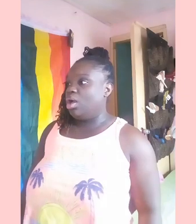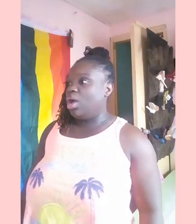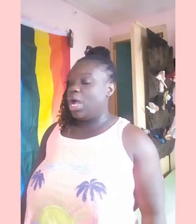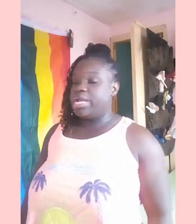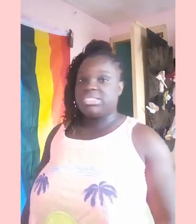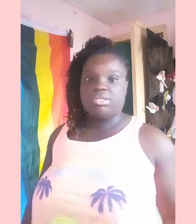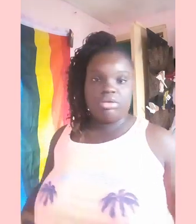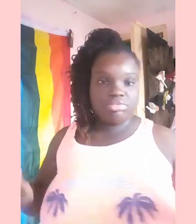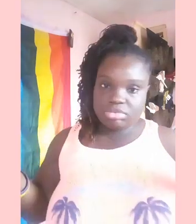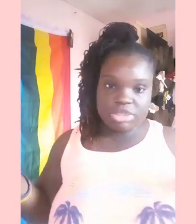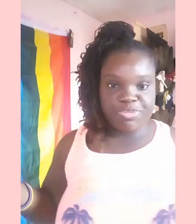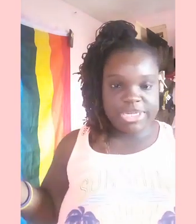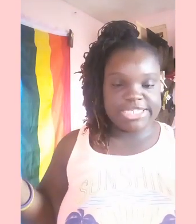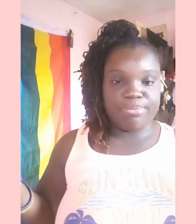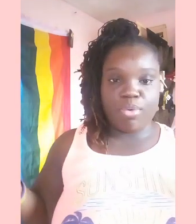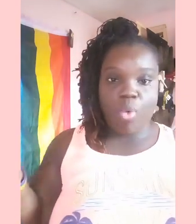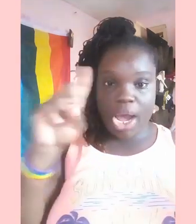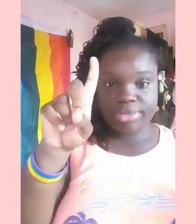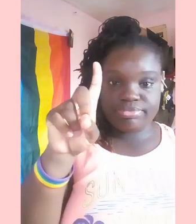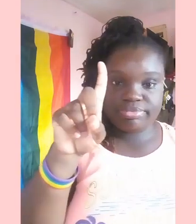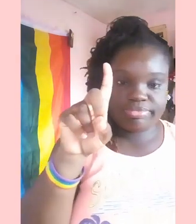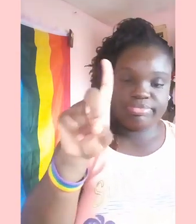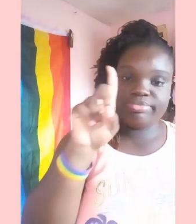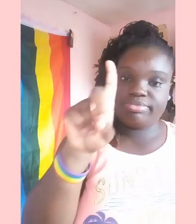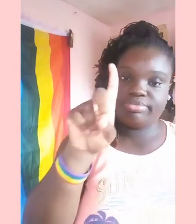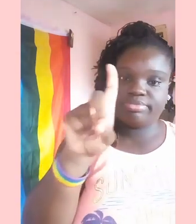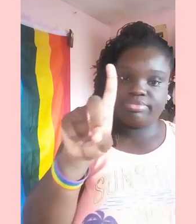All right, so it's pretty simple. 1,